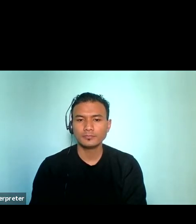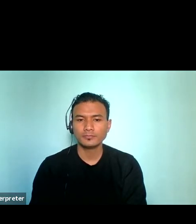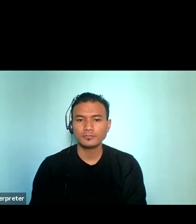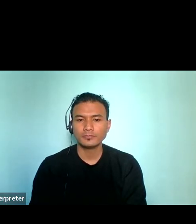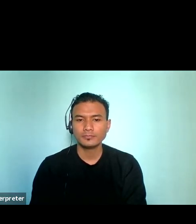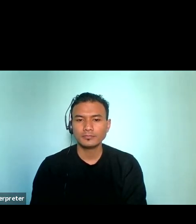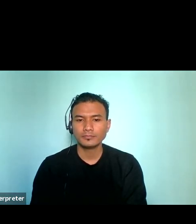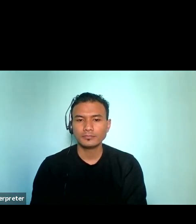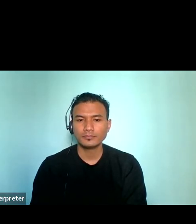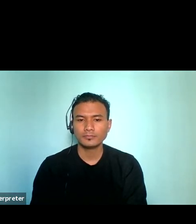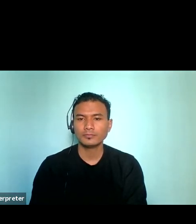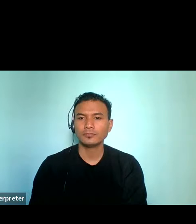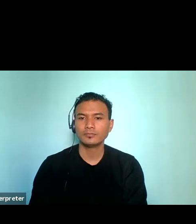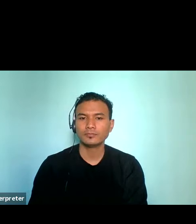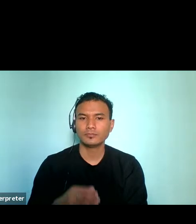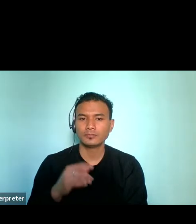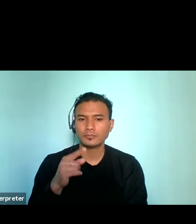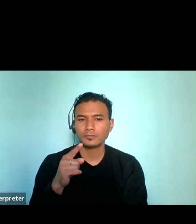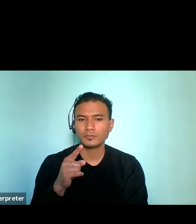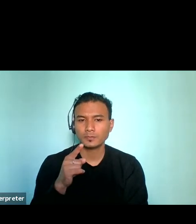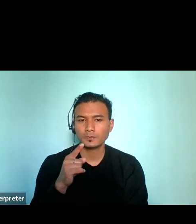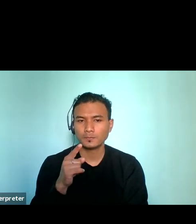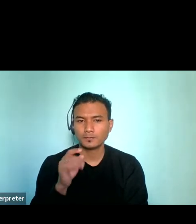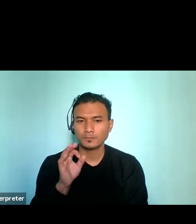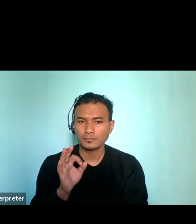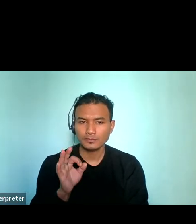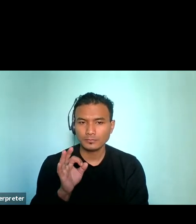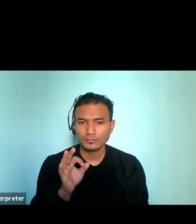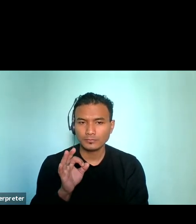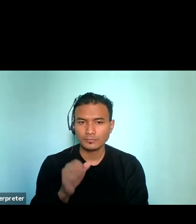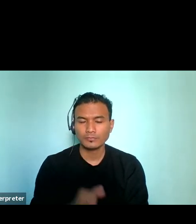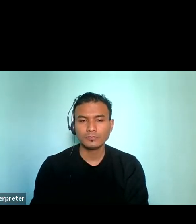We have to go into the channel in case you are not.